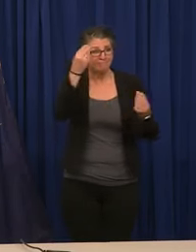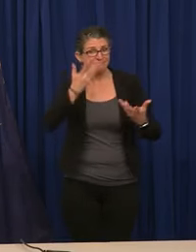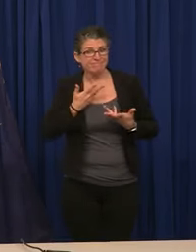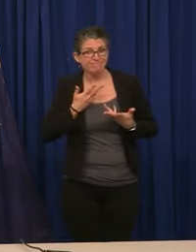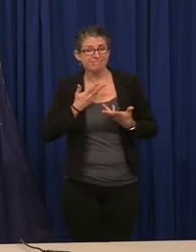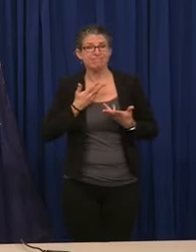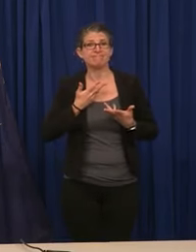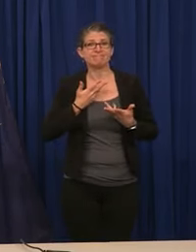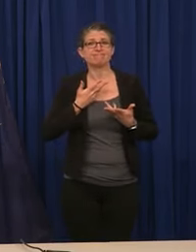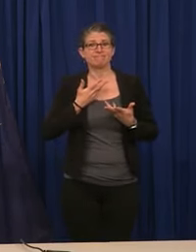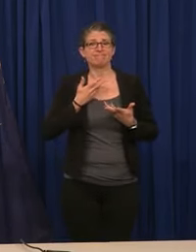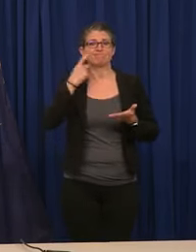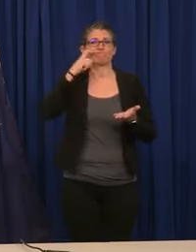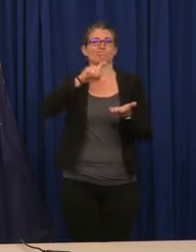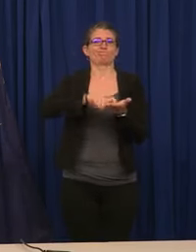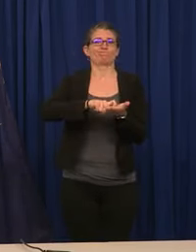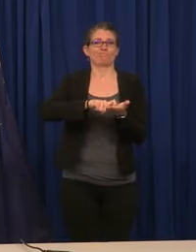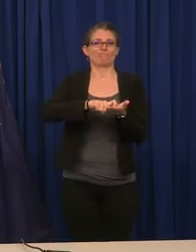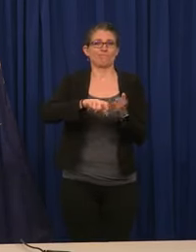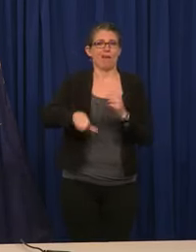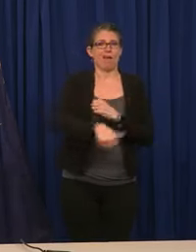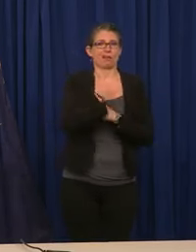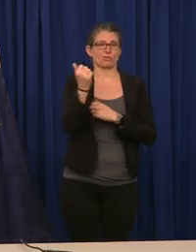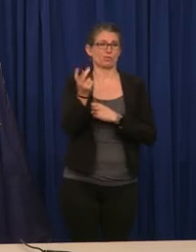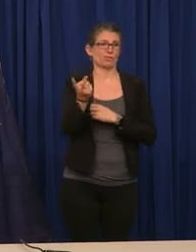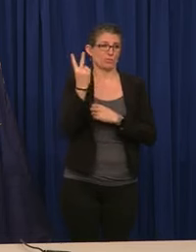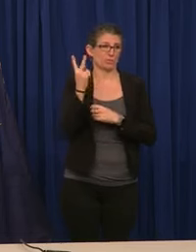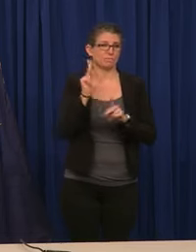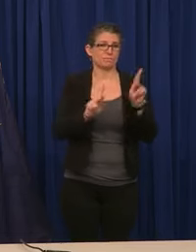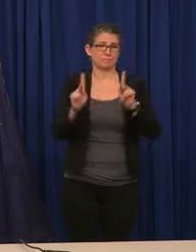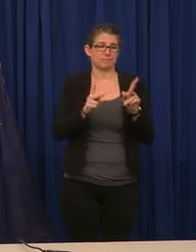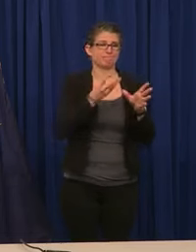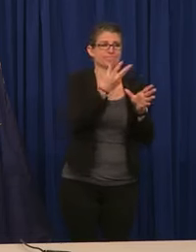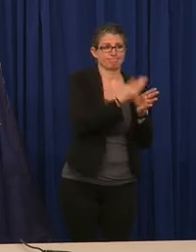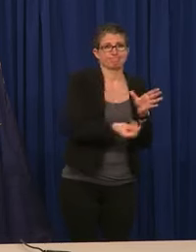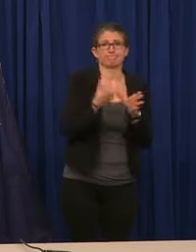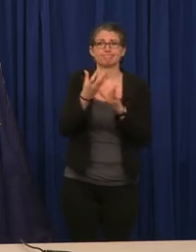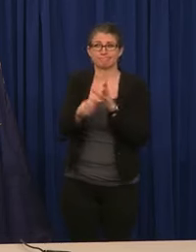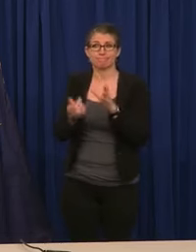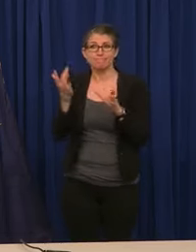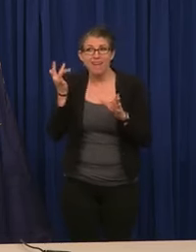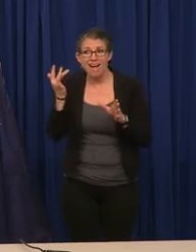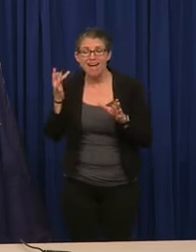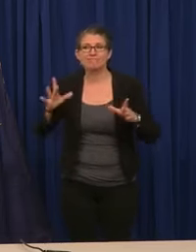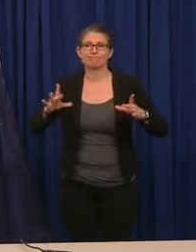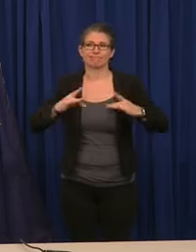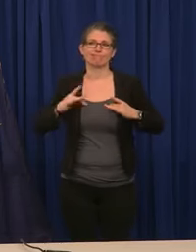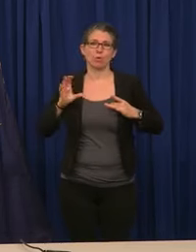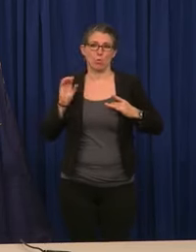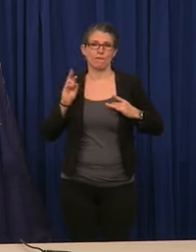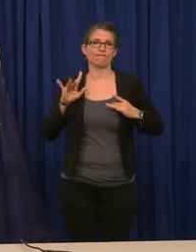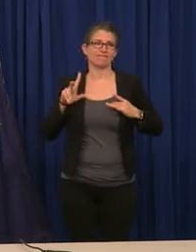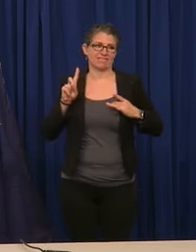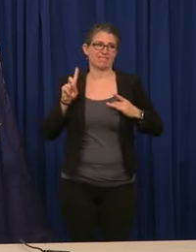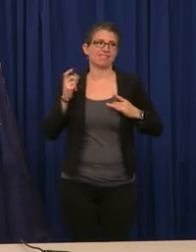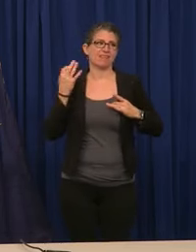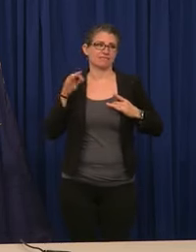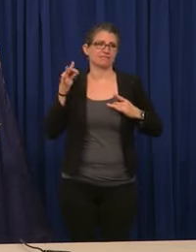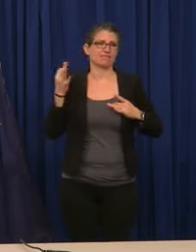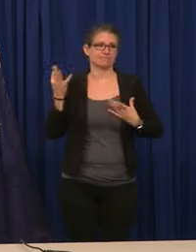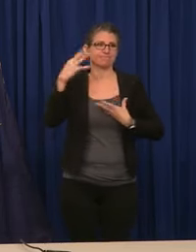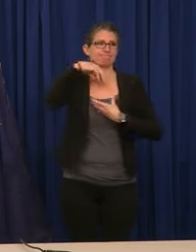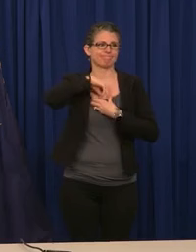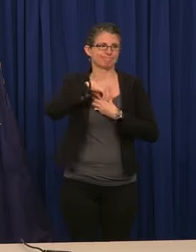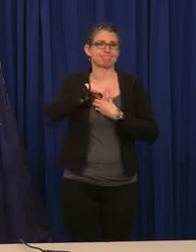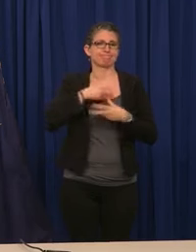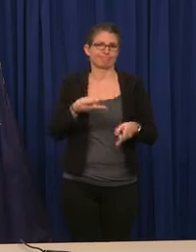report that two additional individuals in Maine have passed away with COVID-19. The sixth